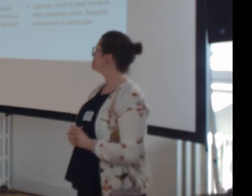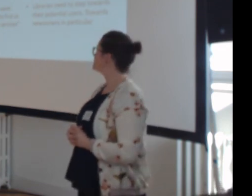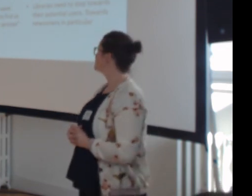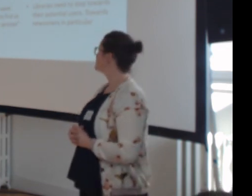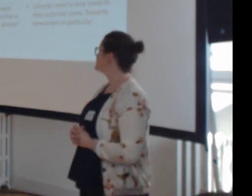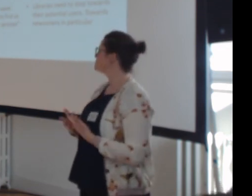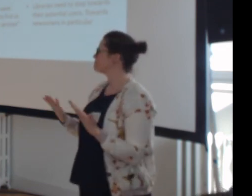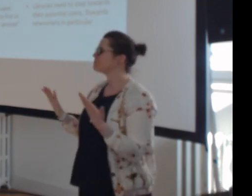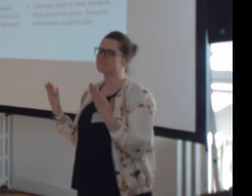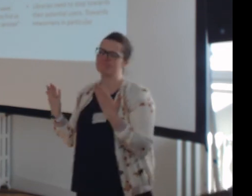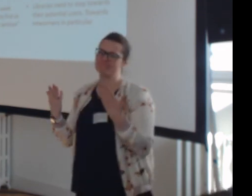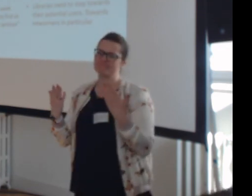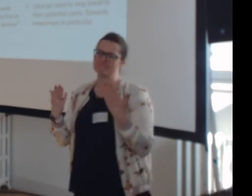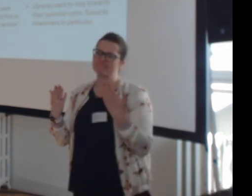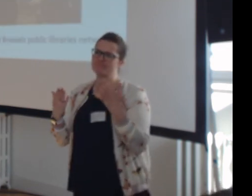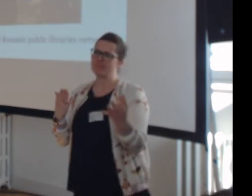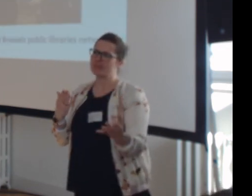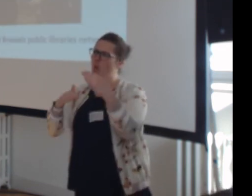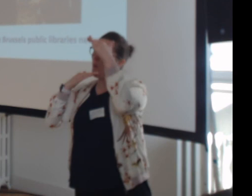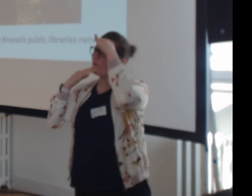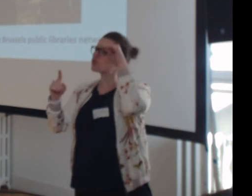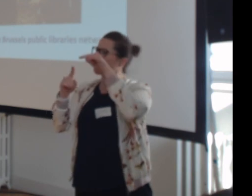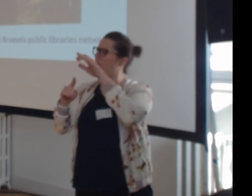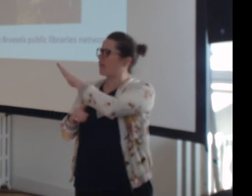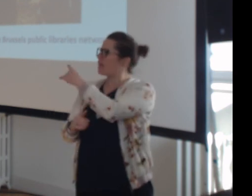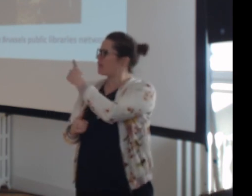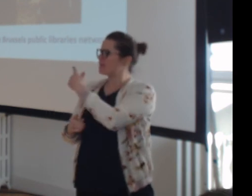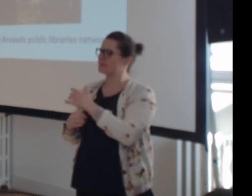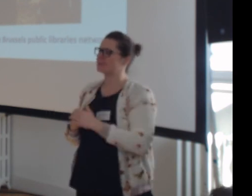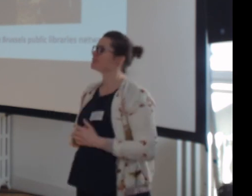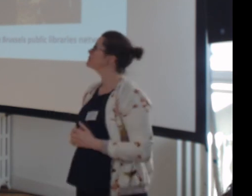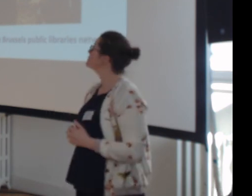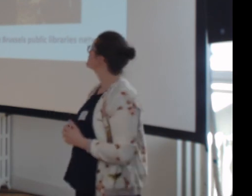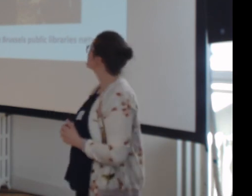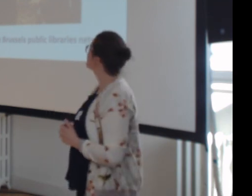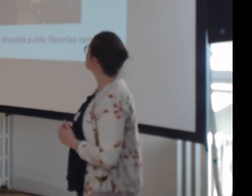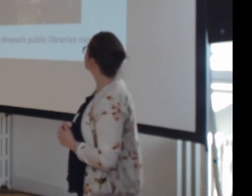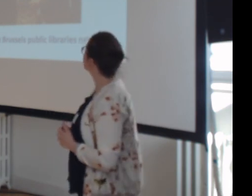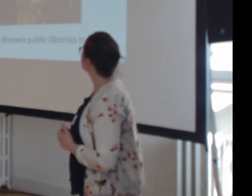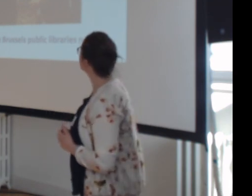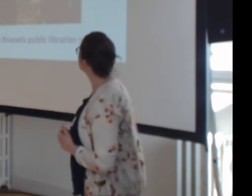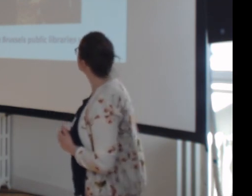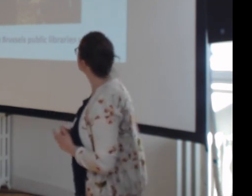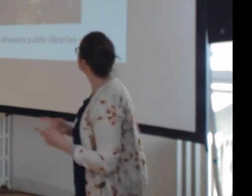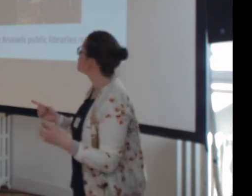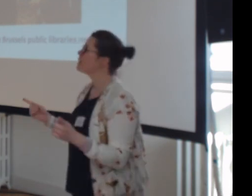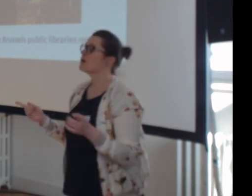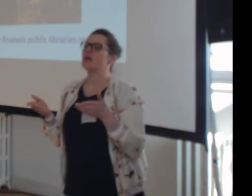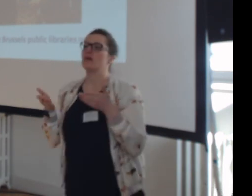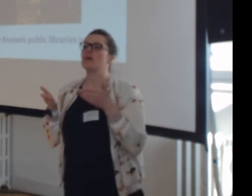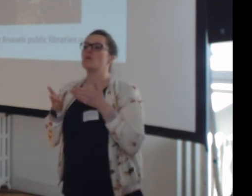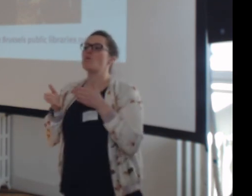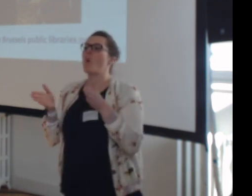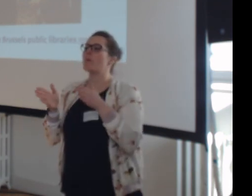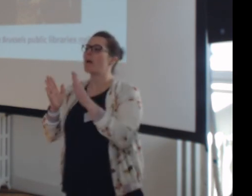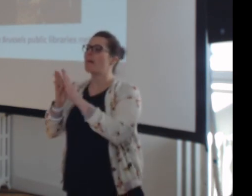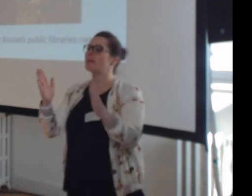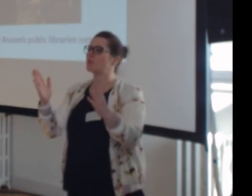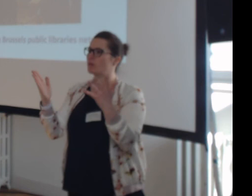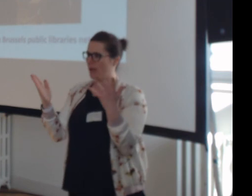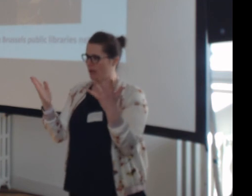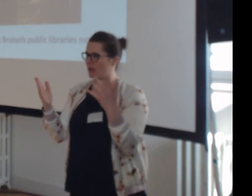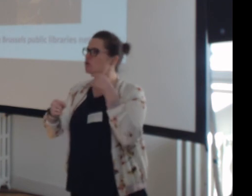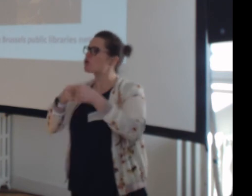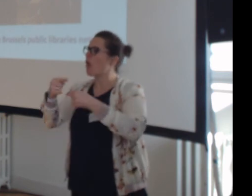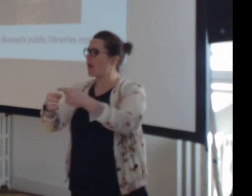sort of the main point of this slide. What now is the role public libraries can play for Rafiq and Issam?